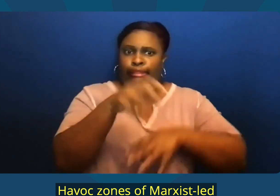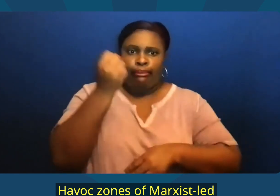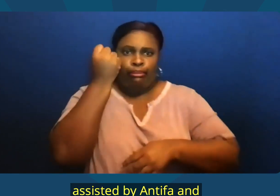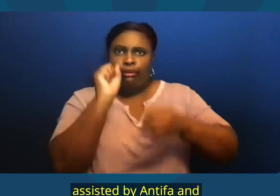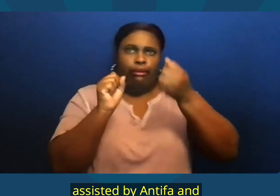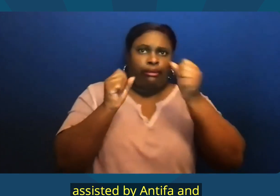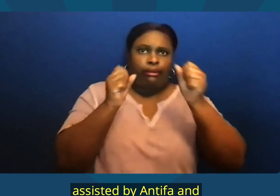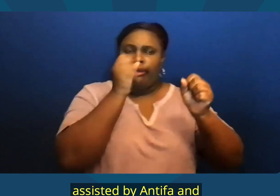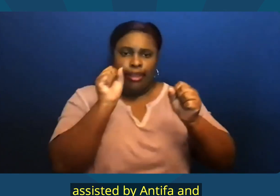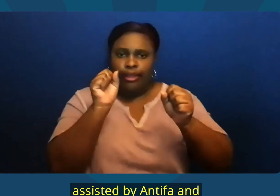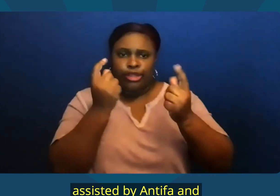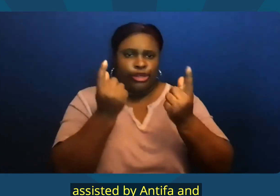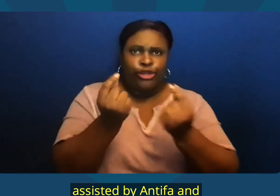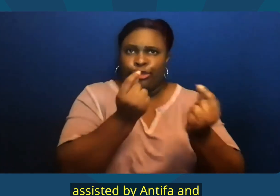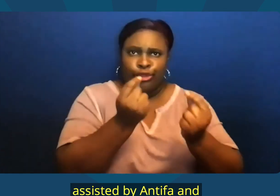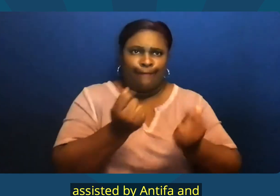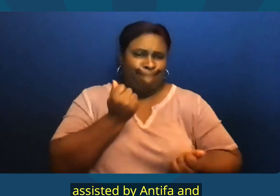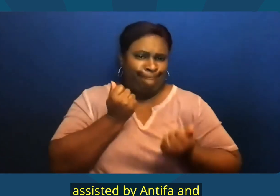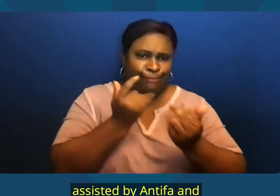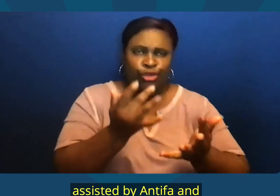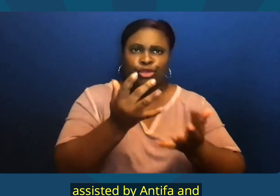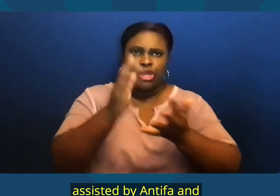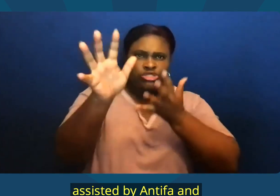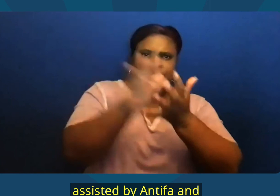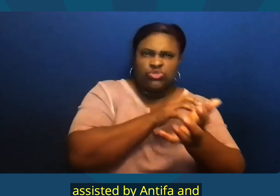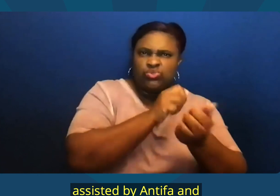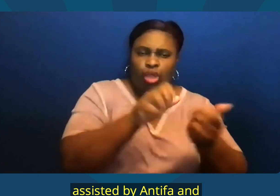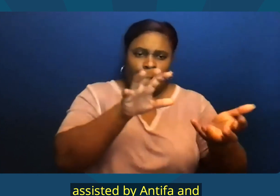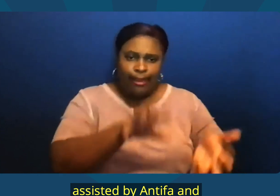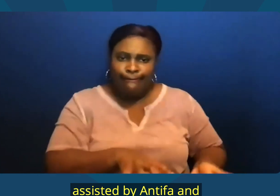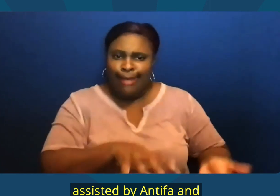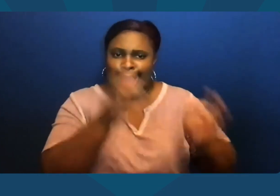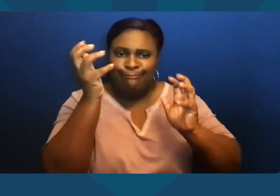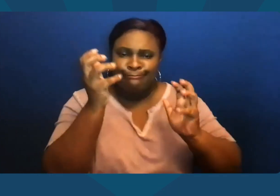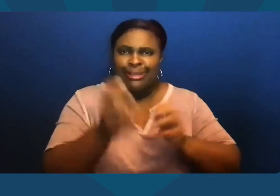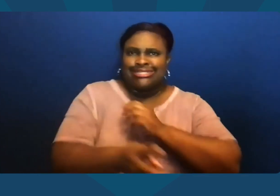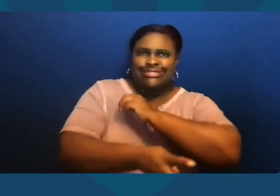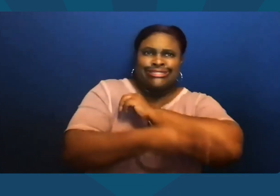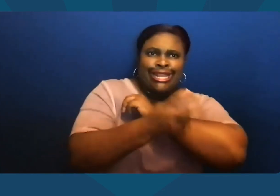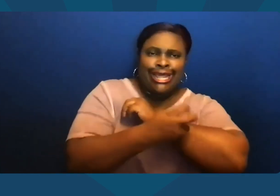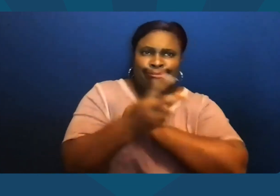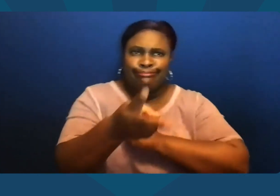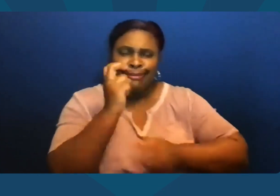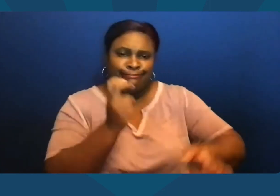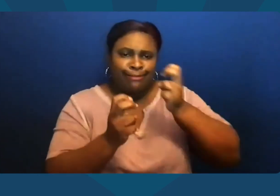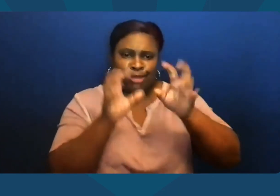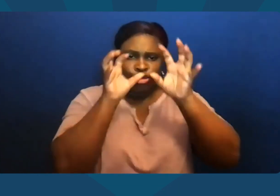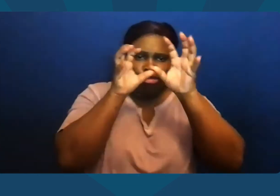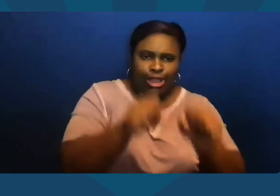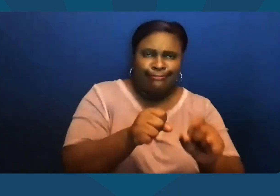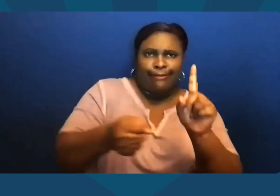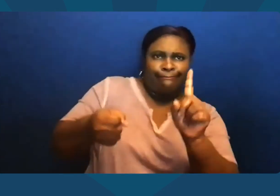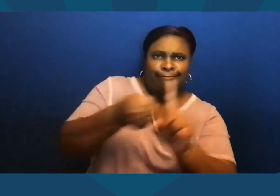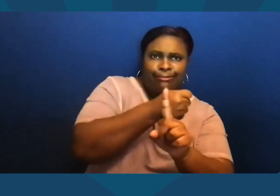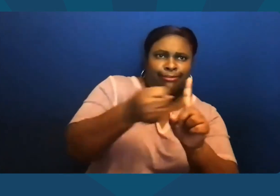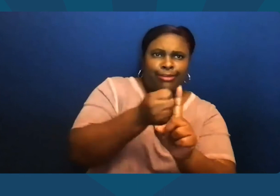BLM, assisted by Antifa and sundry amateur rioters, burning, vandalizing,